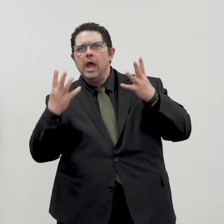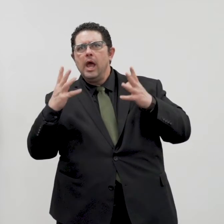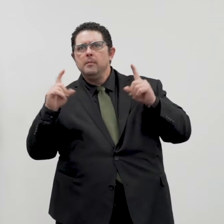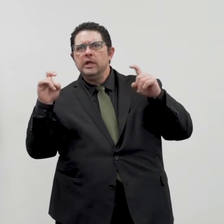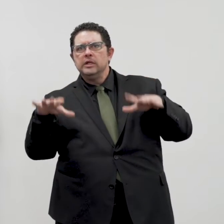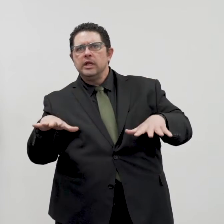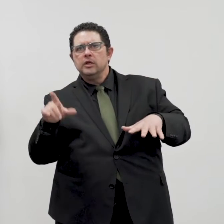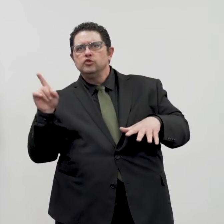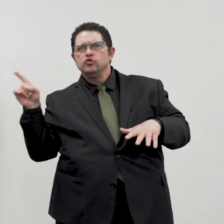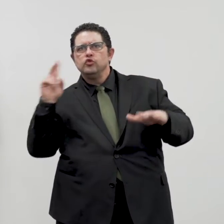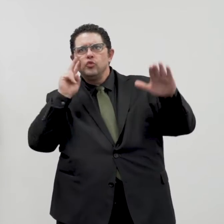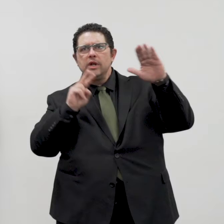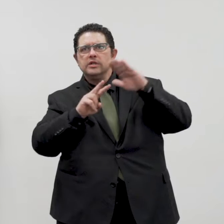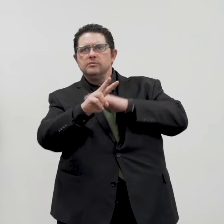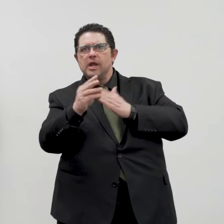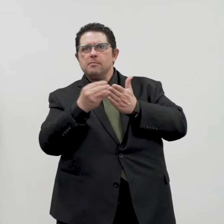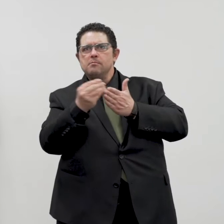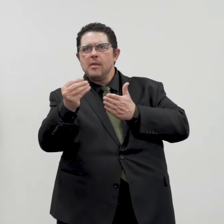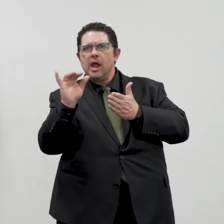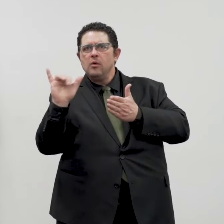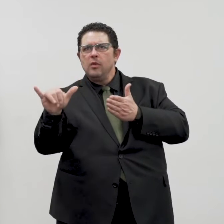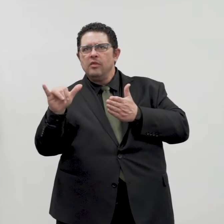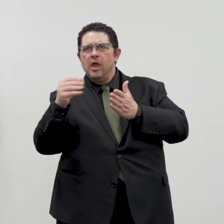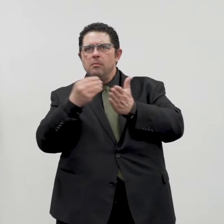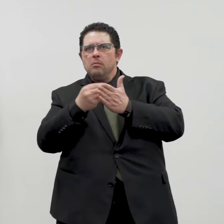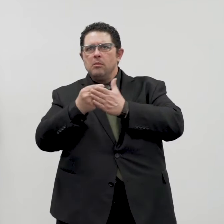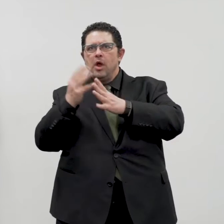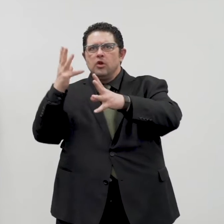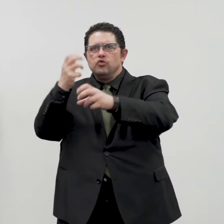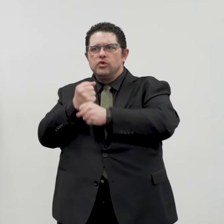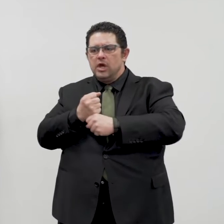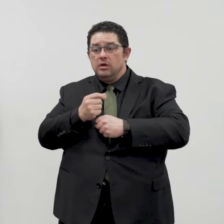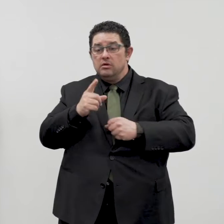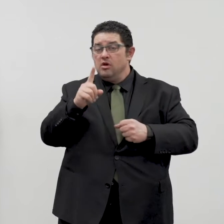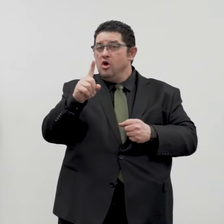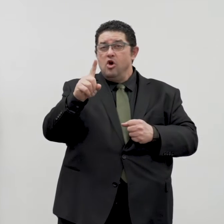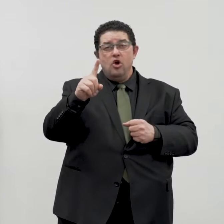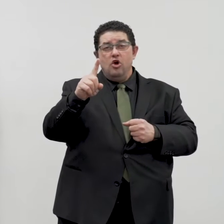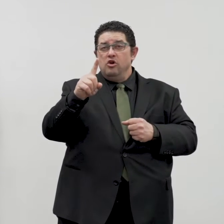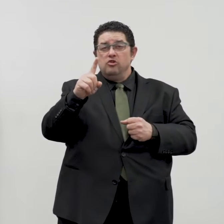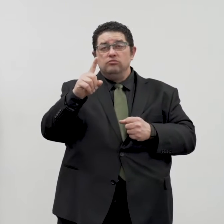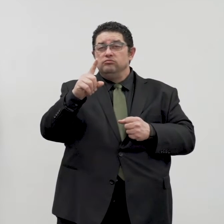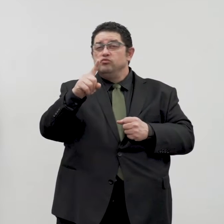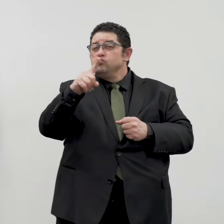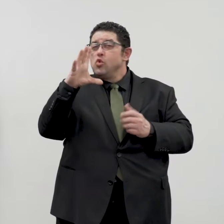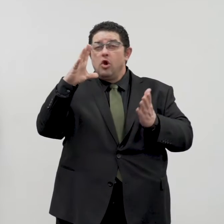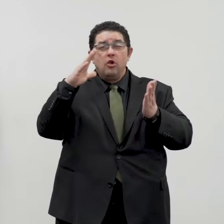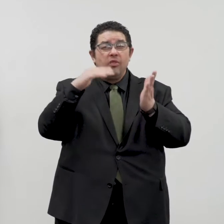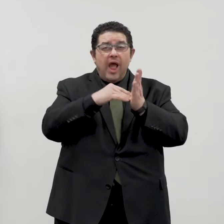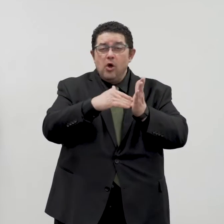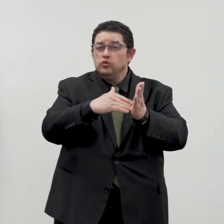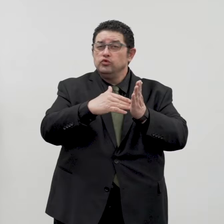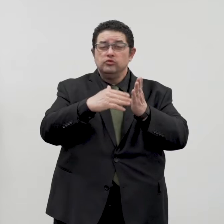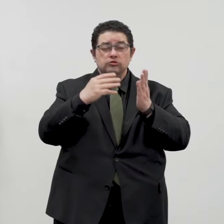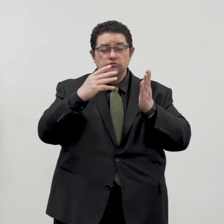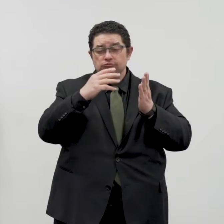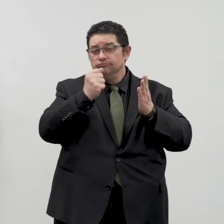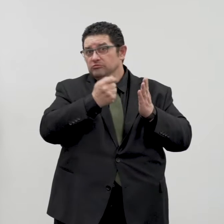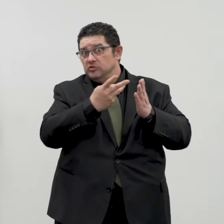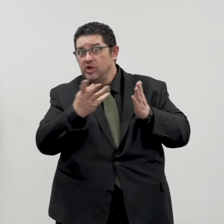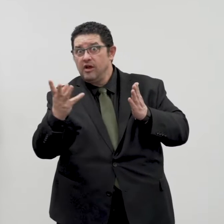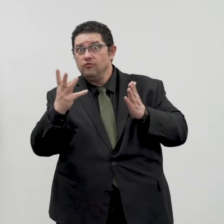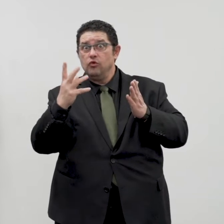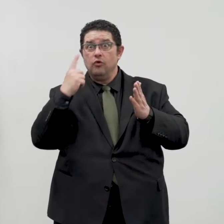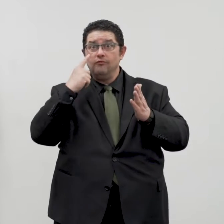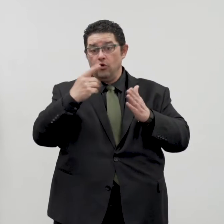being able to buy with this CARES money, and at what cost? Hundreds of thousands of tests in our community over the next year, for